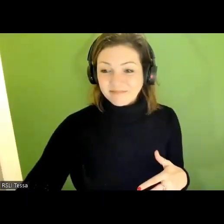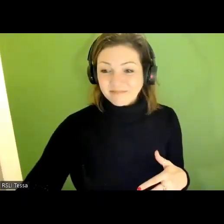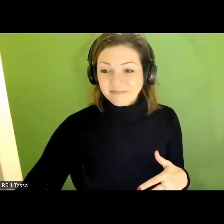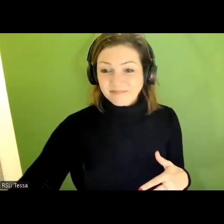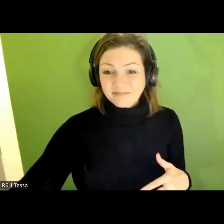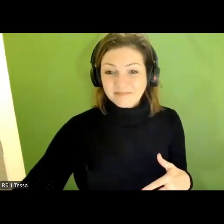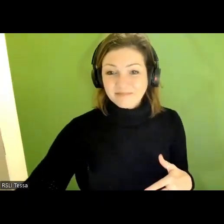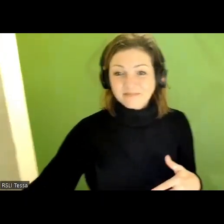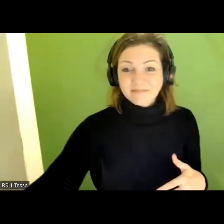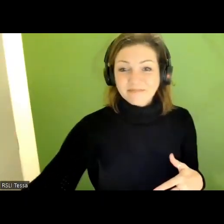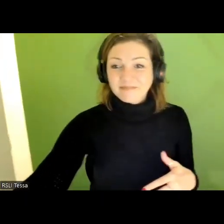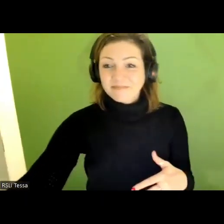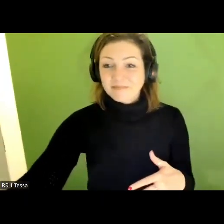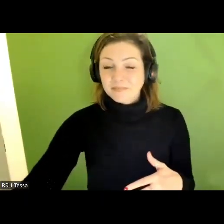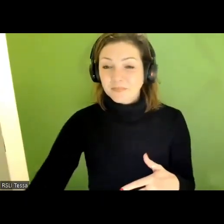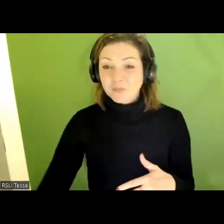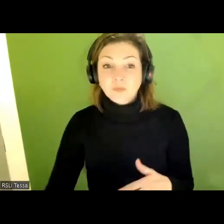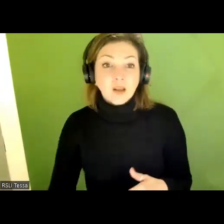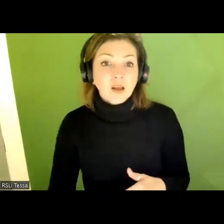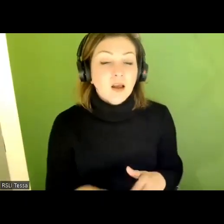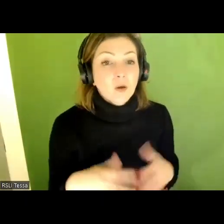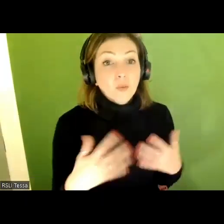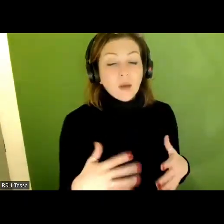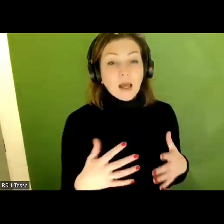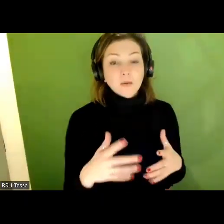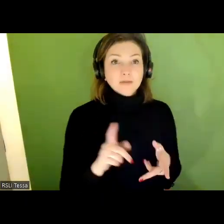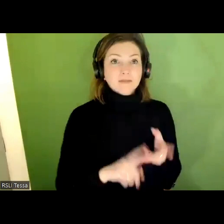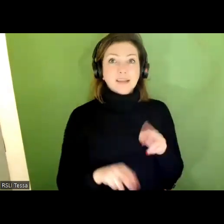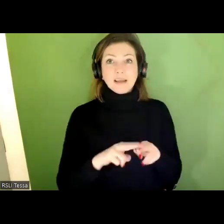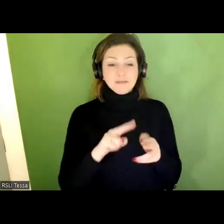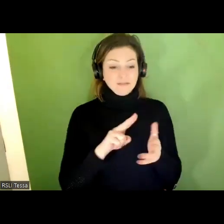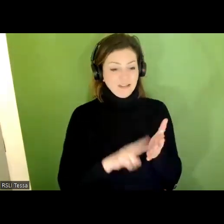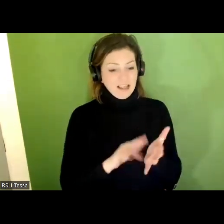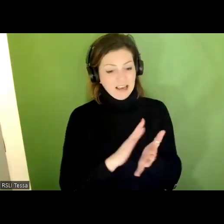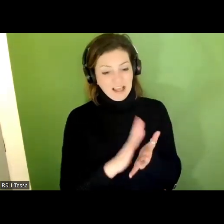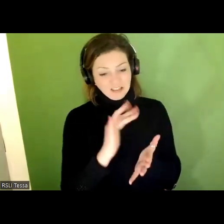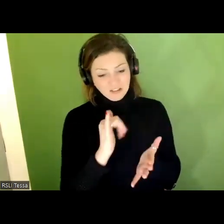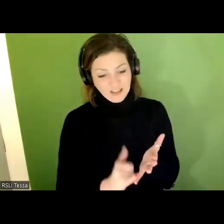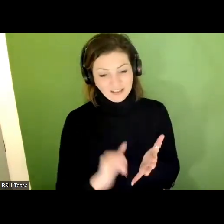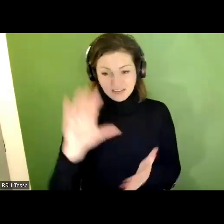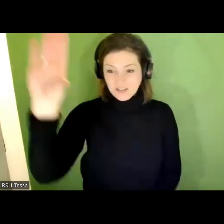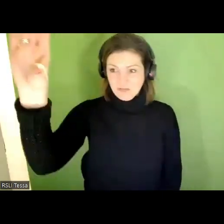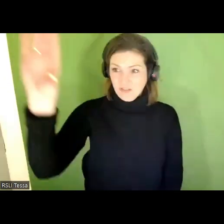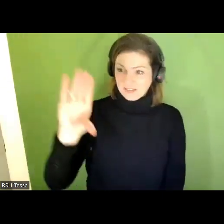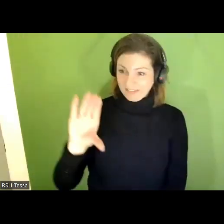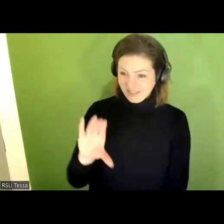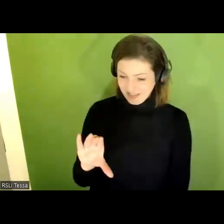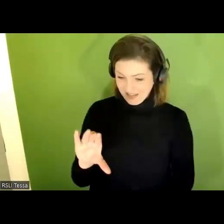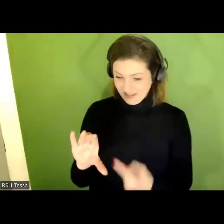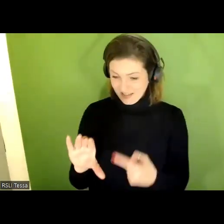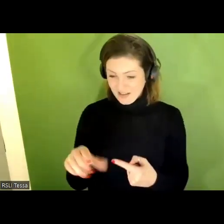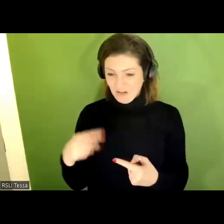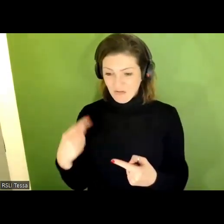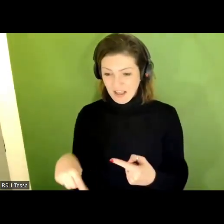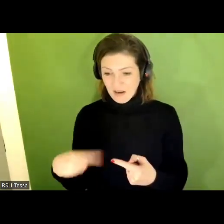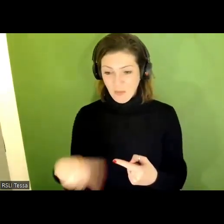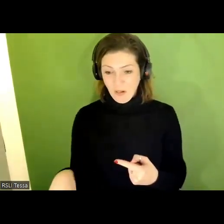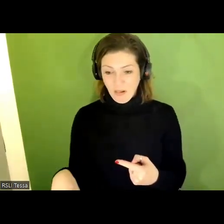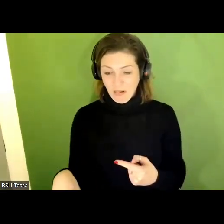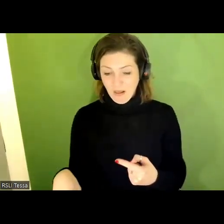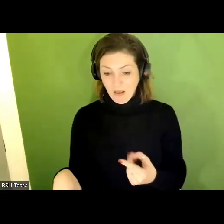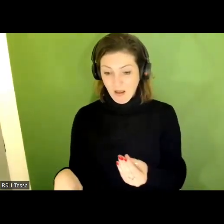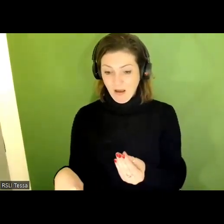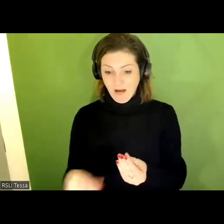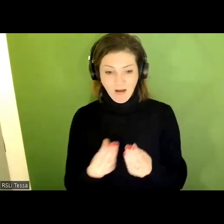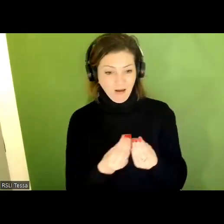could distribute at my wish, I would definitely get you reading that poem live on